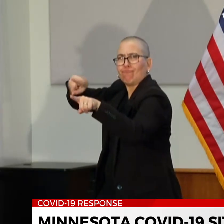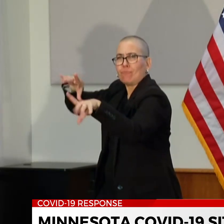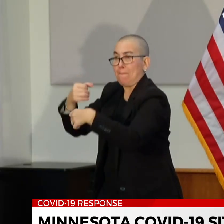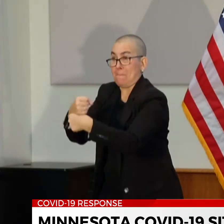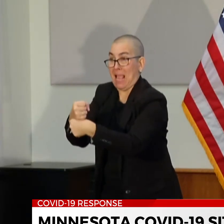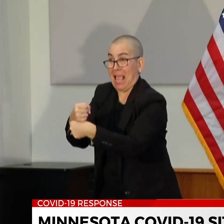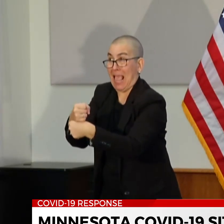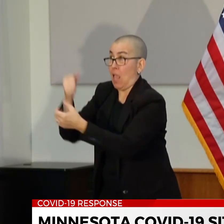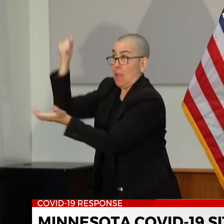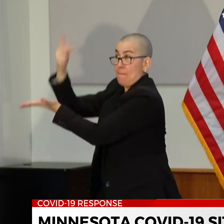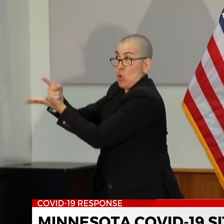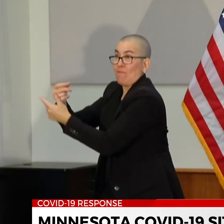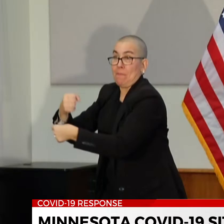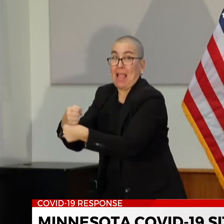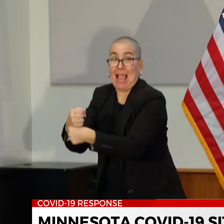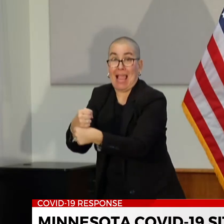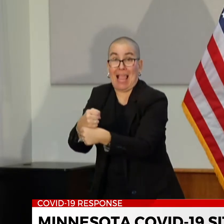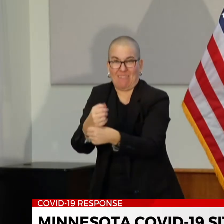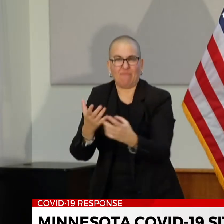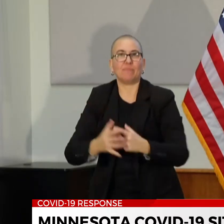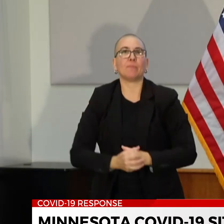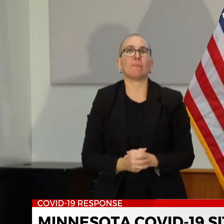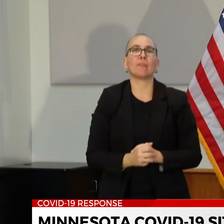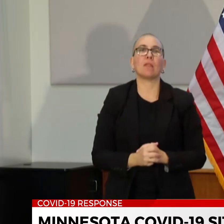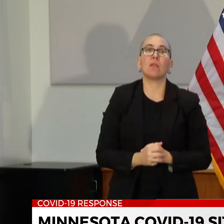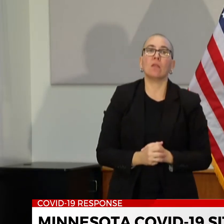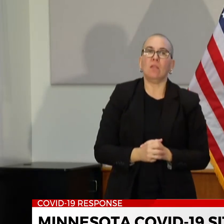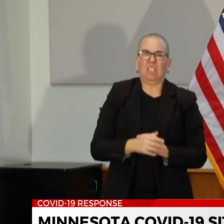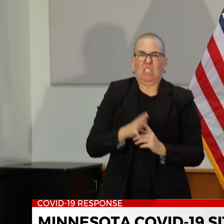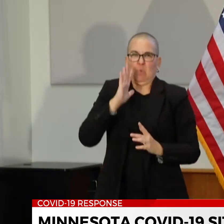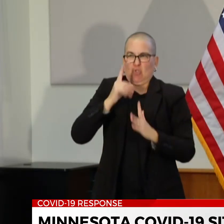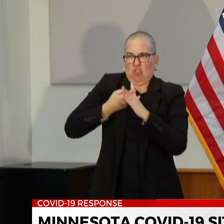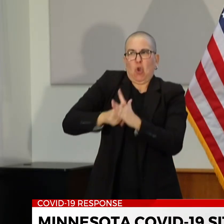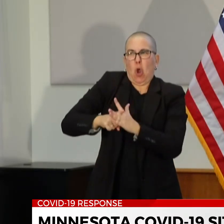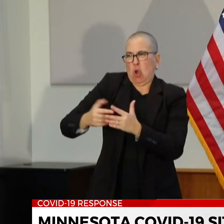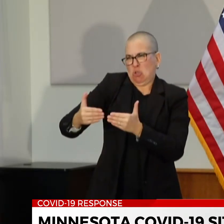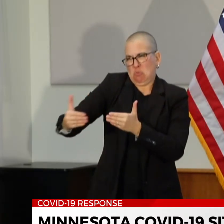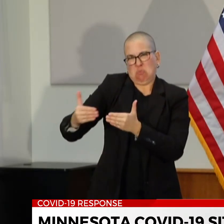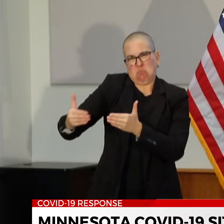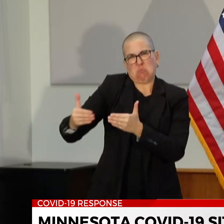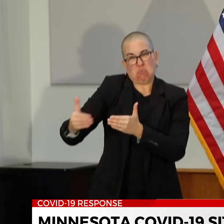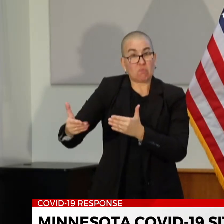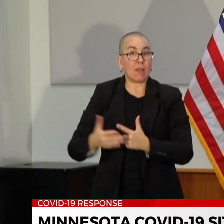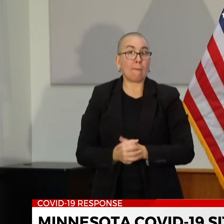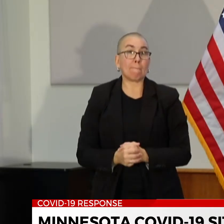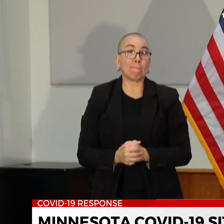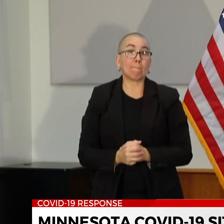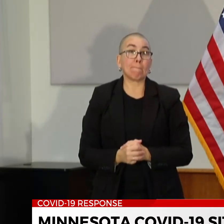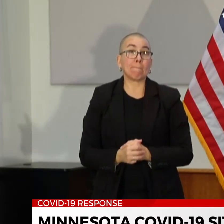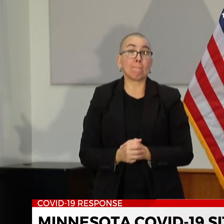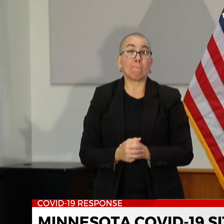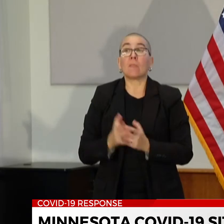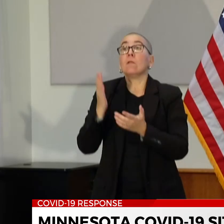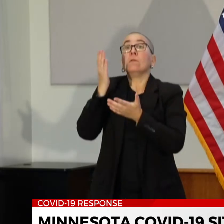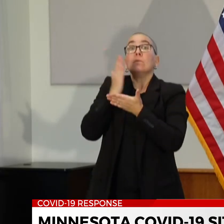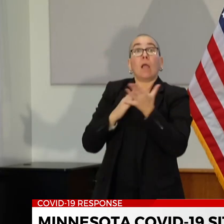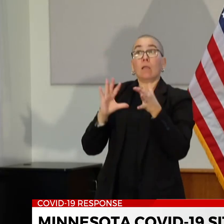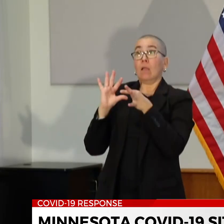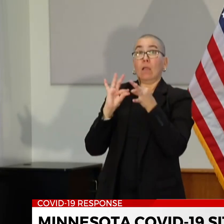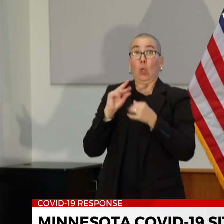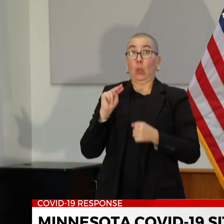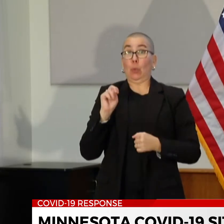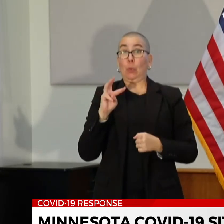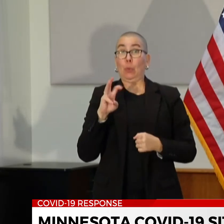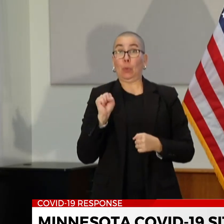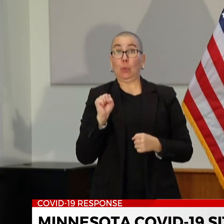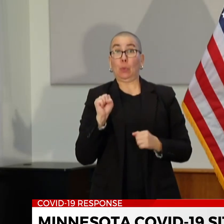is that's happening simultaneously. That will start to speed up. I mean, some of the news is amazing. There was a little bit of setback on Pfizer's work.